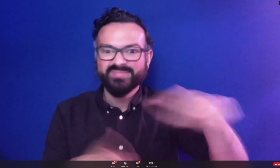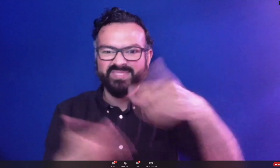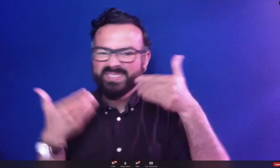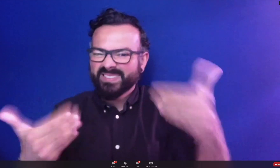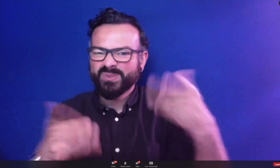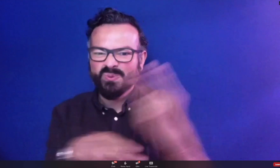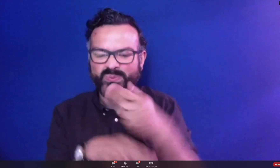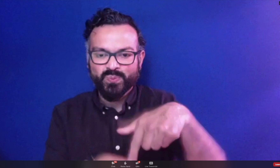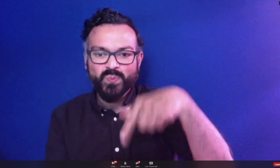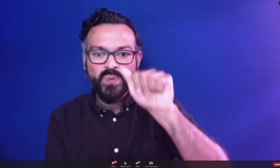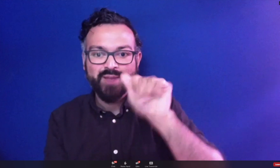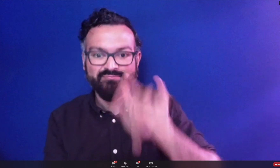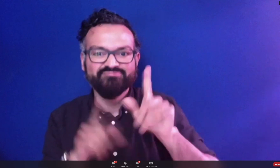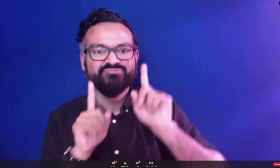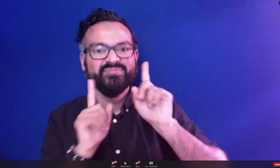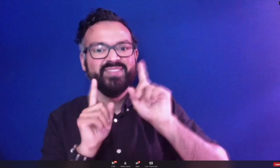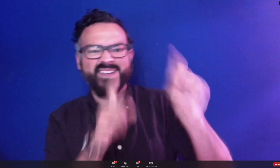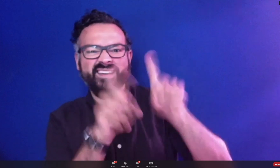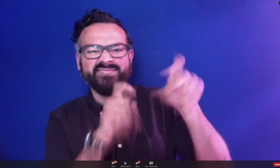Yes.